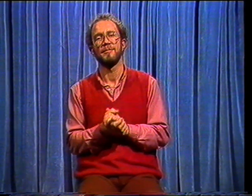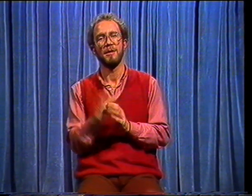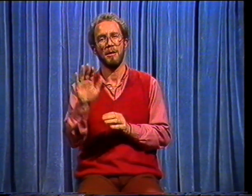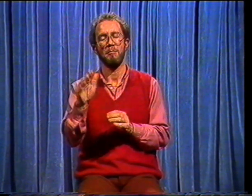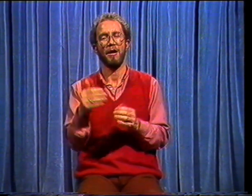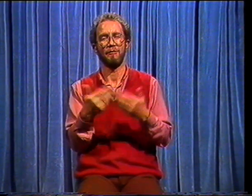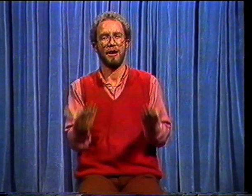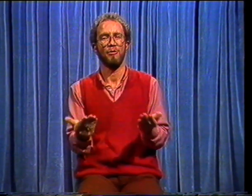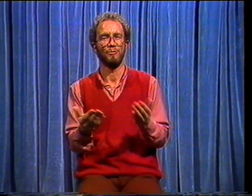So bye for now.